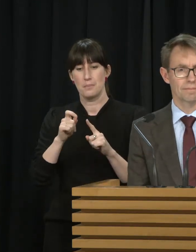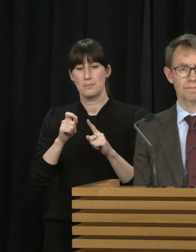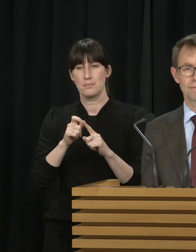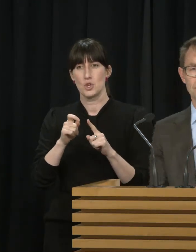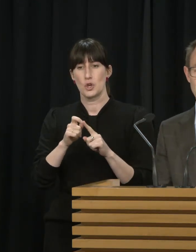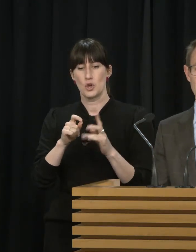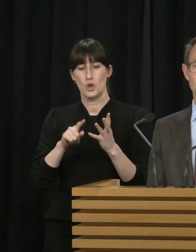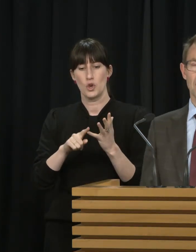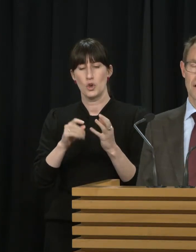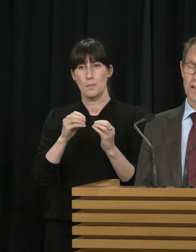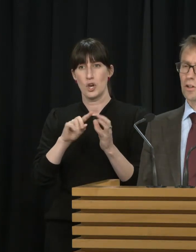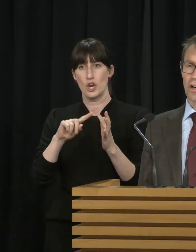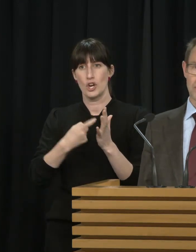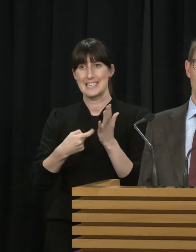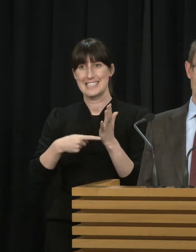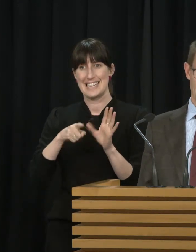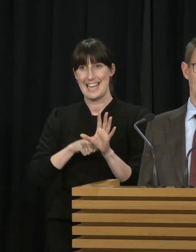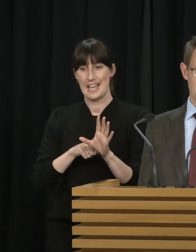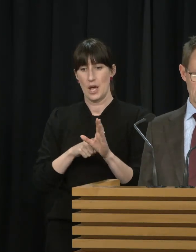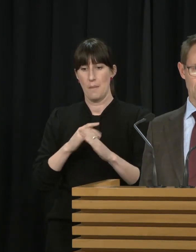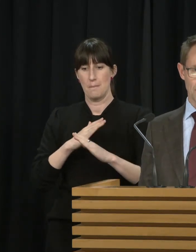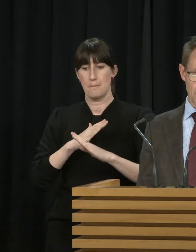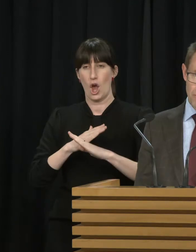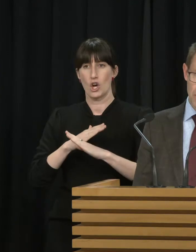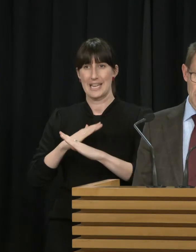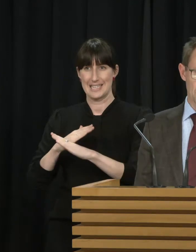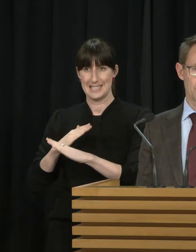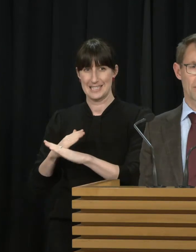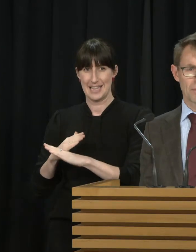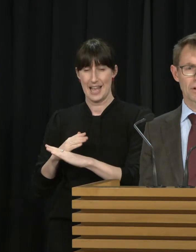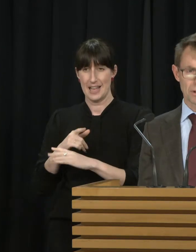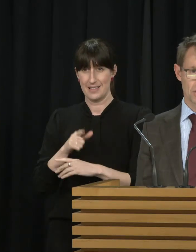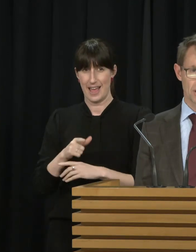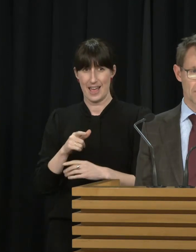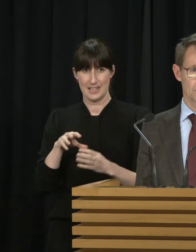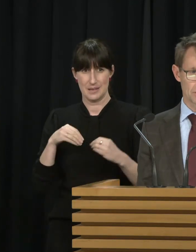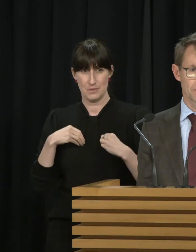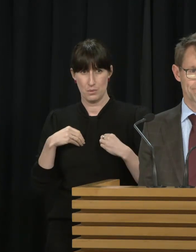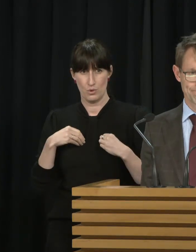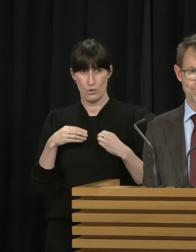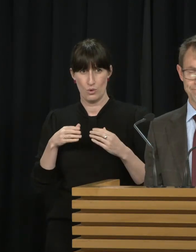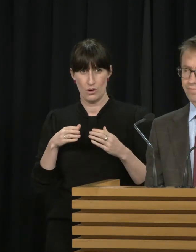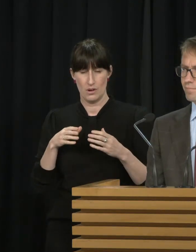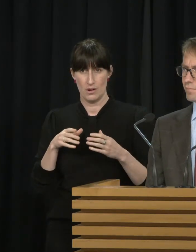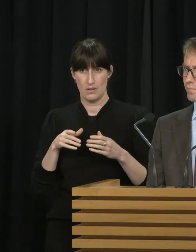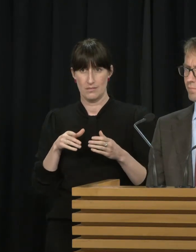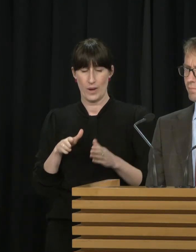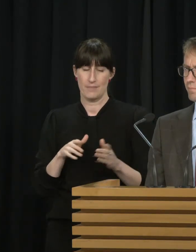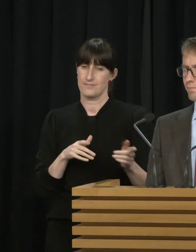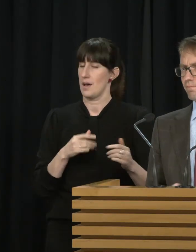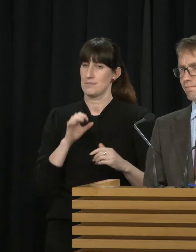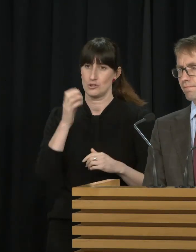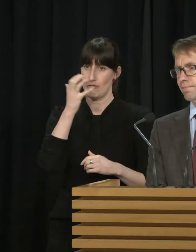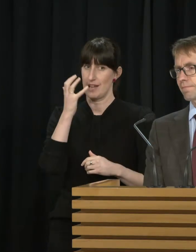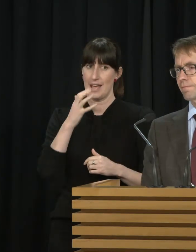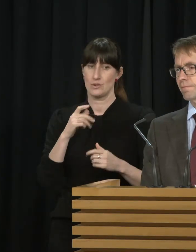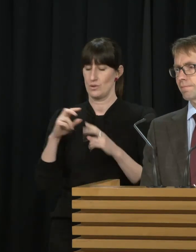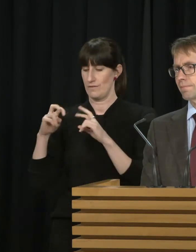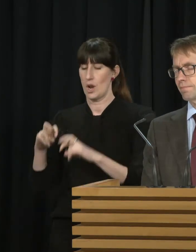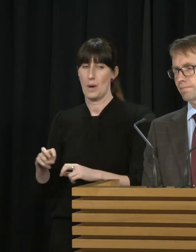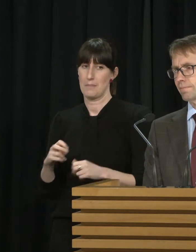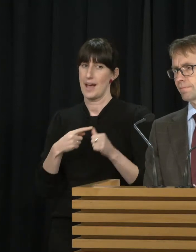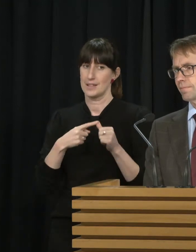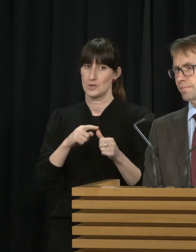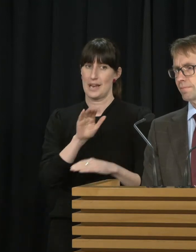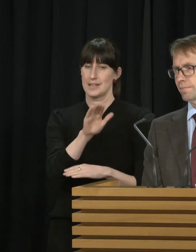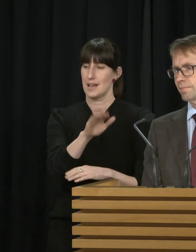people with gender dysphoria? Look, I'd have to come back to you on that. I'm very happy to follow up the question afterwards. Okay. Other last questions, Katie? Minister, what